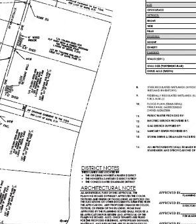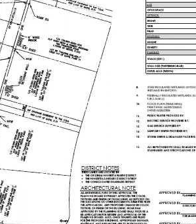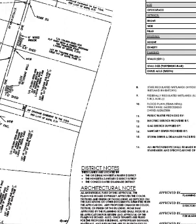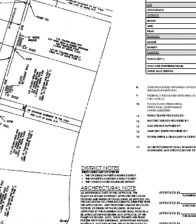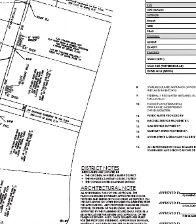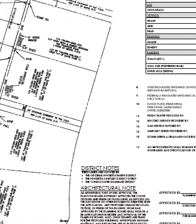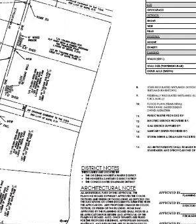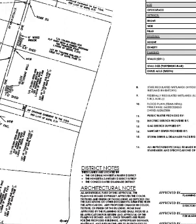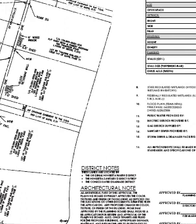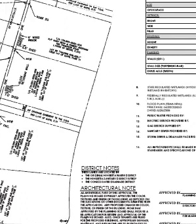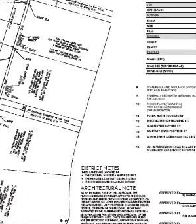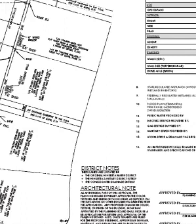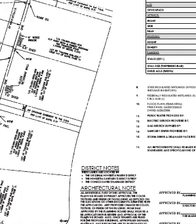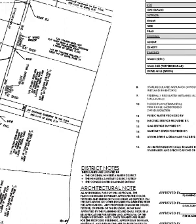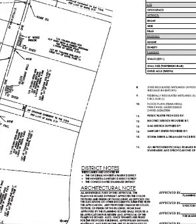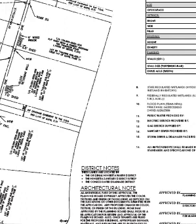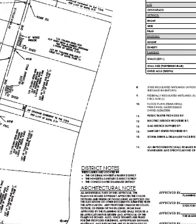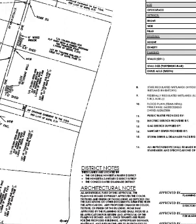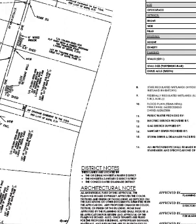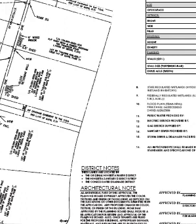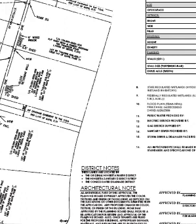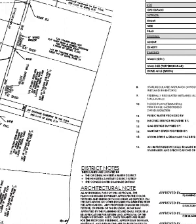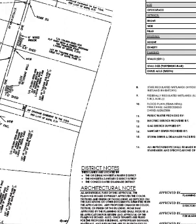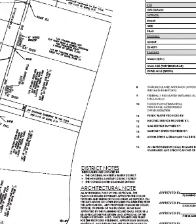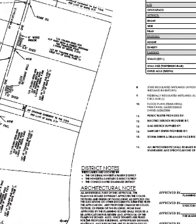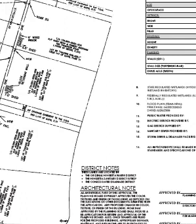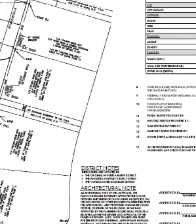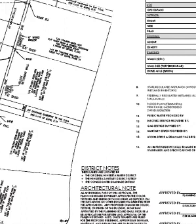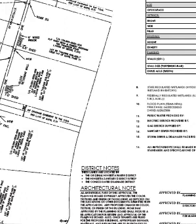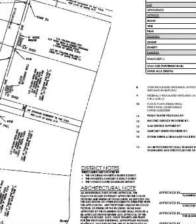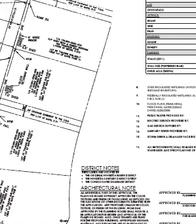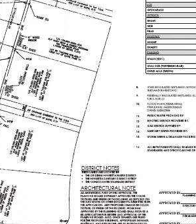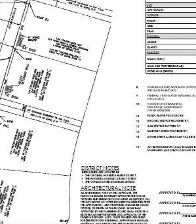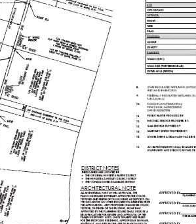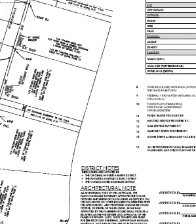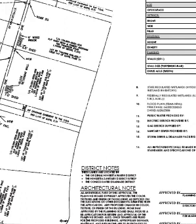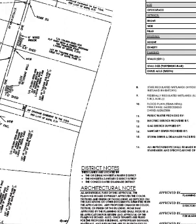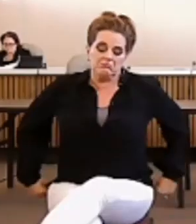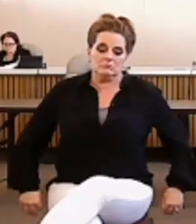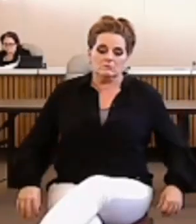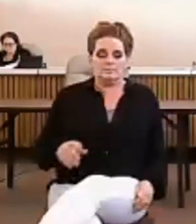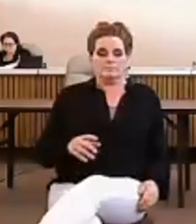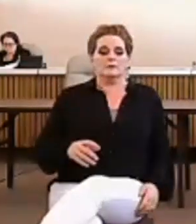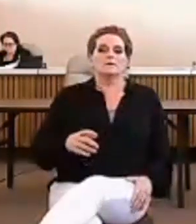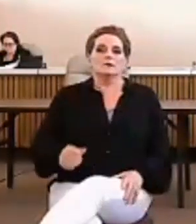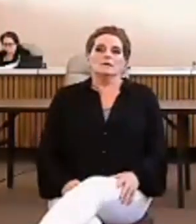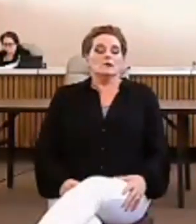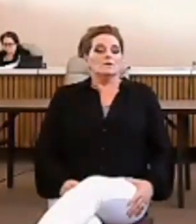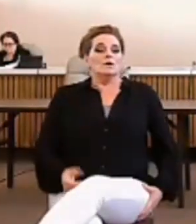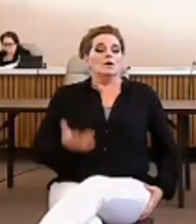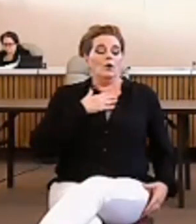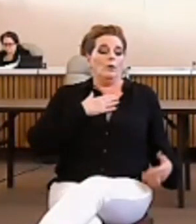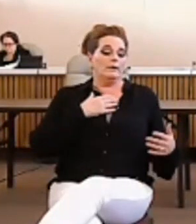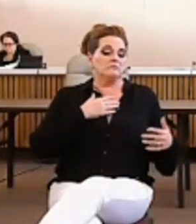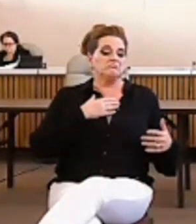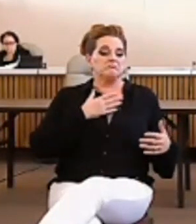that's essentially all that's changed. And, since the start of the project, presenting it here is to where we are now. So we are happy to answer any questions